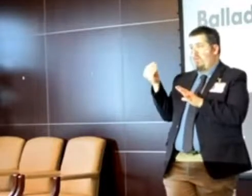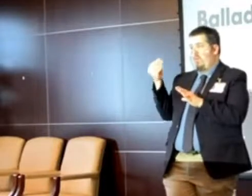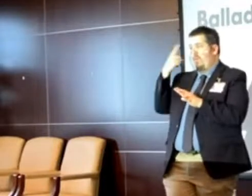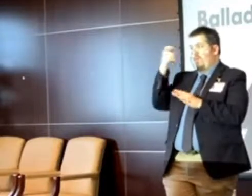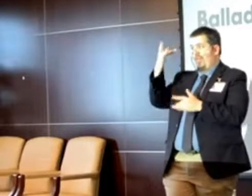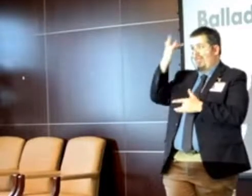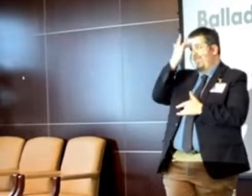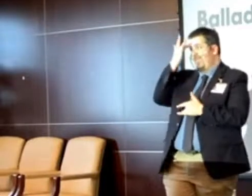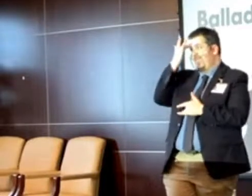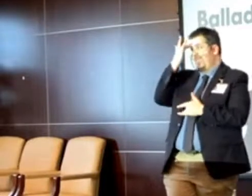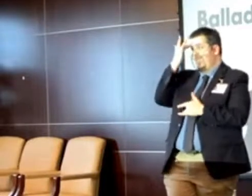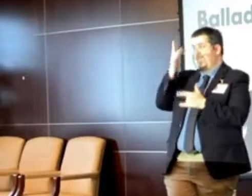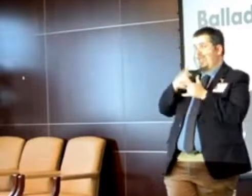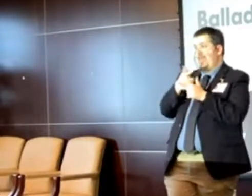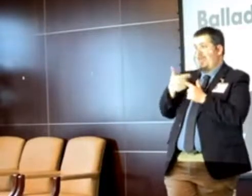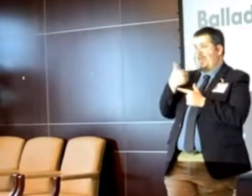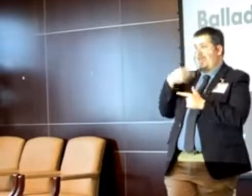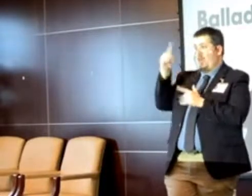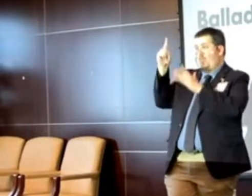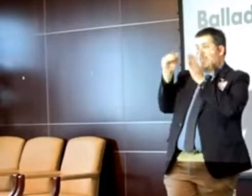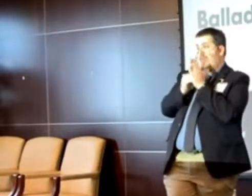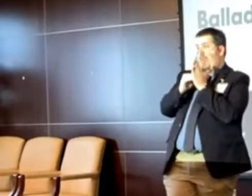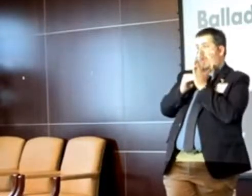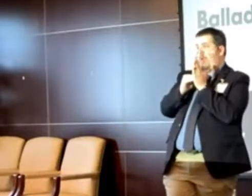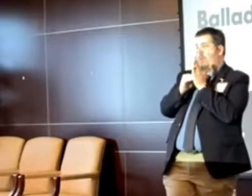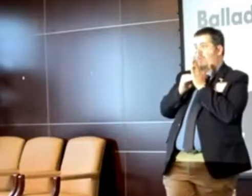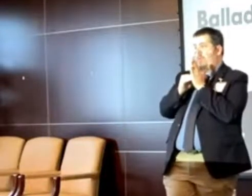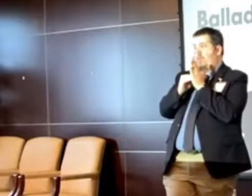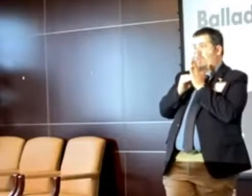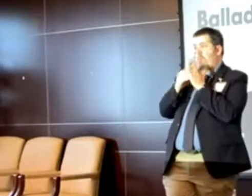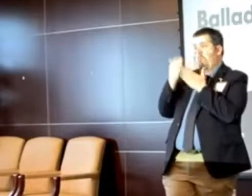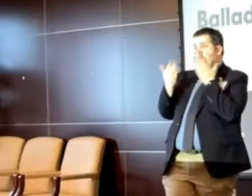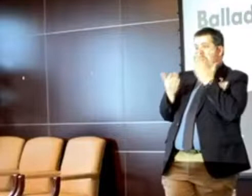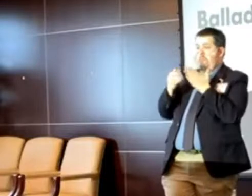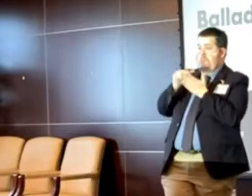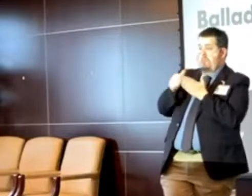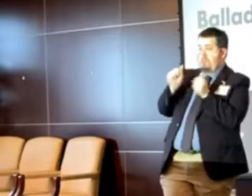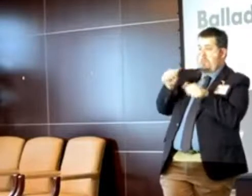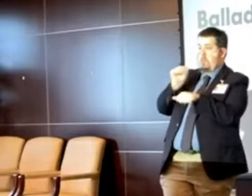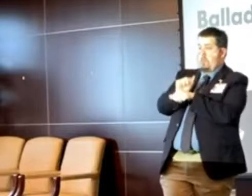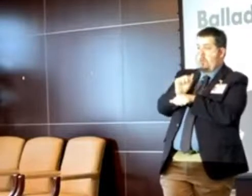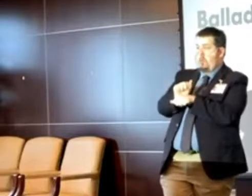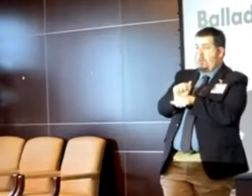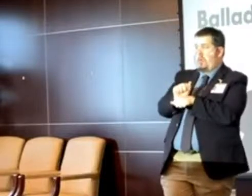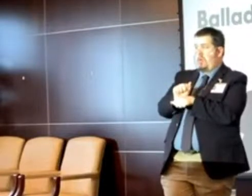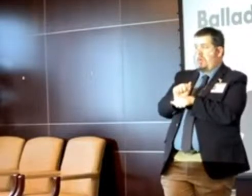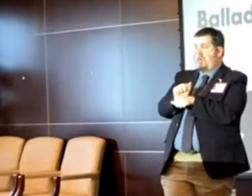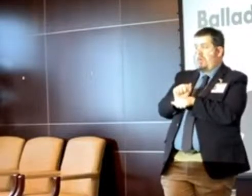because they're sick, and you've got 1,000 that may or may not be able to work, I mean,